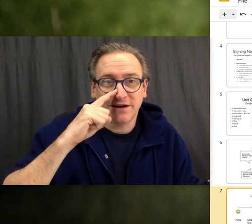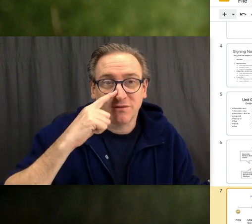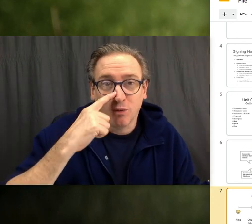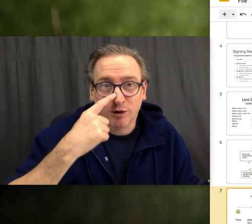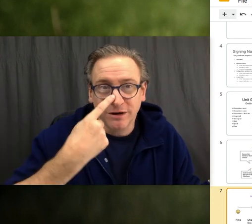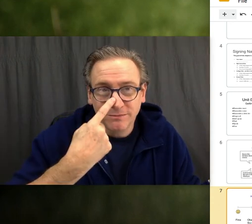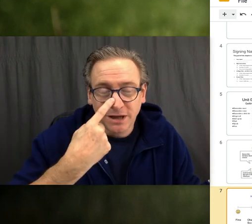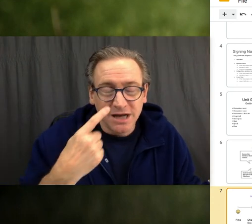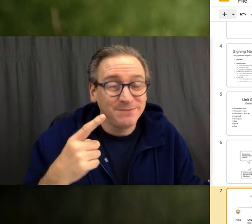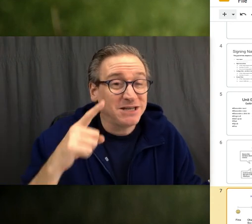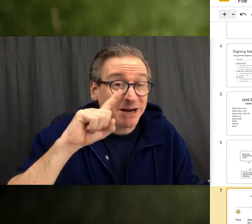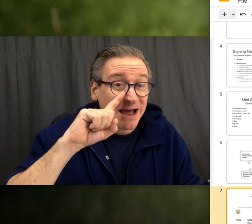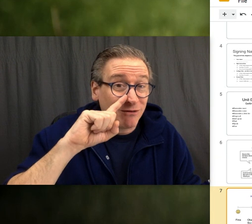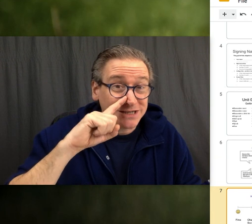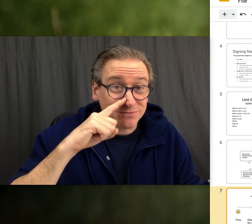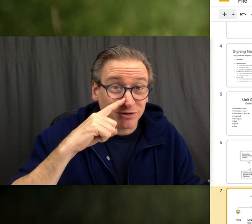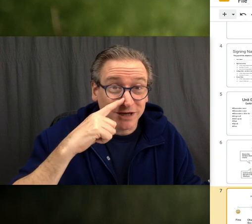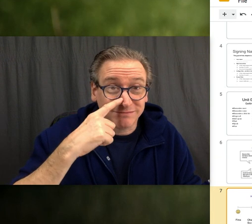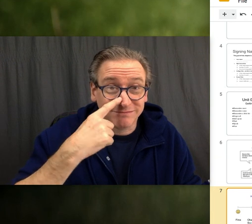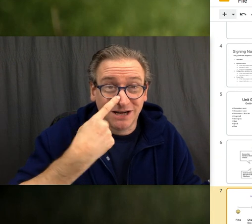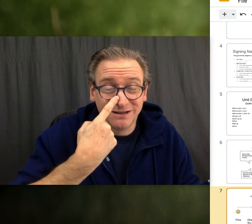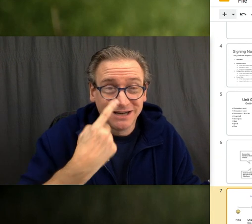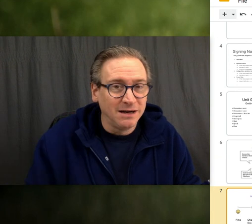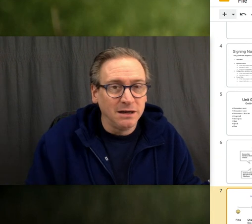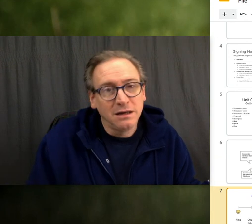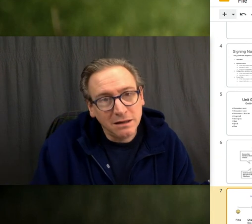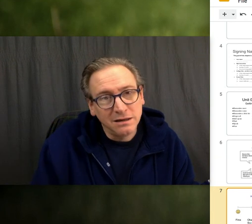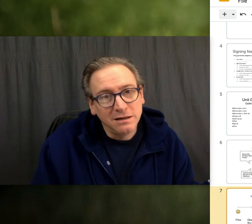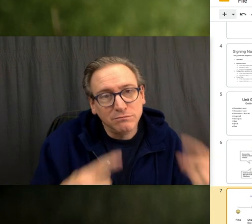This is a sign for bored. Especially right now, this is pretty